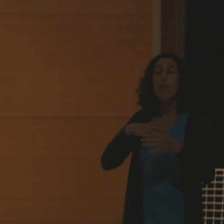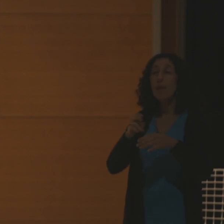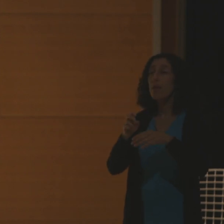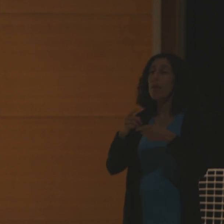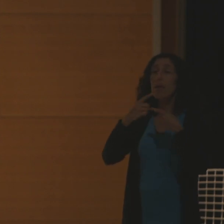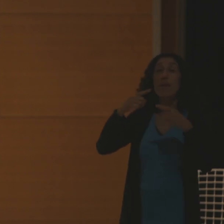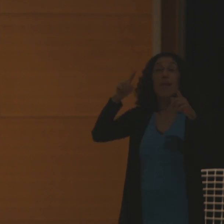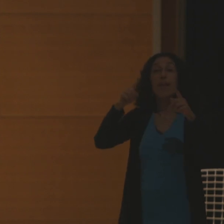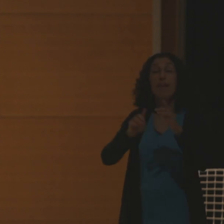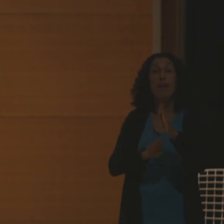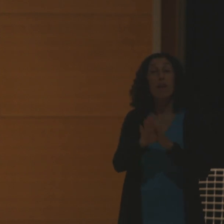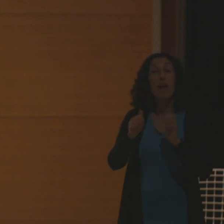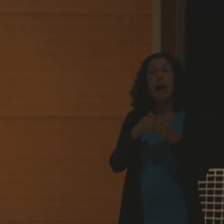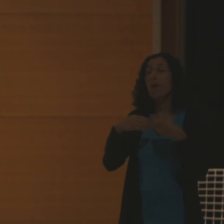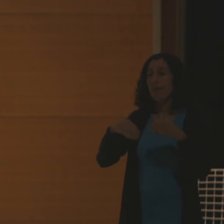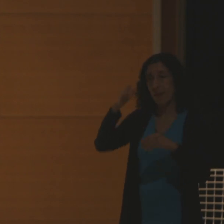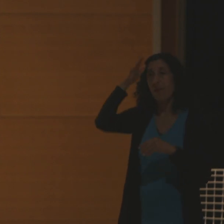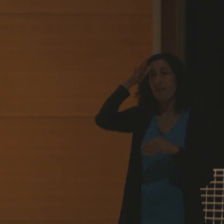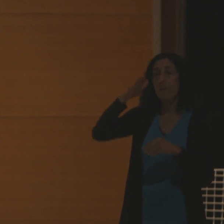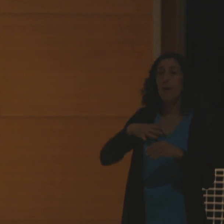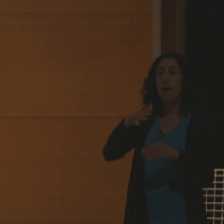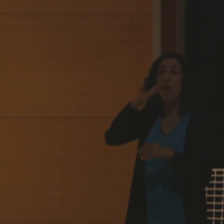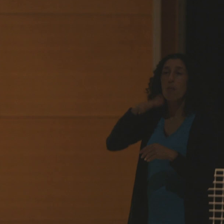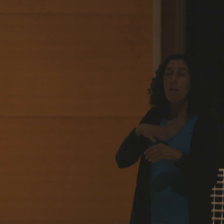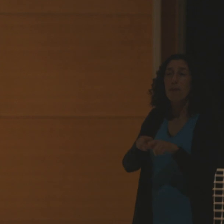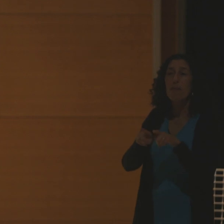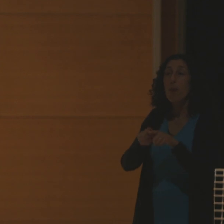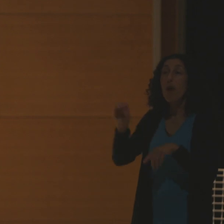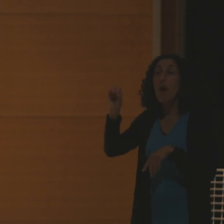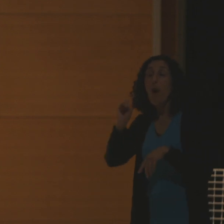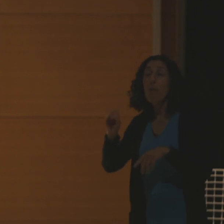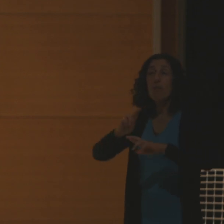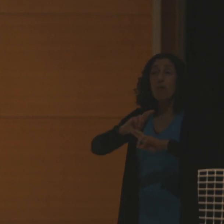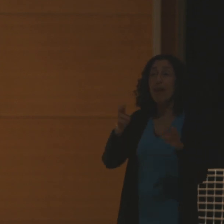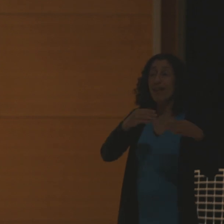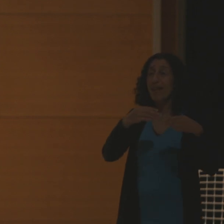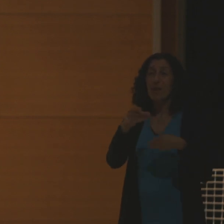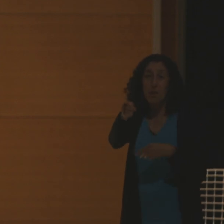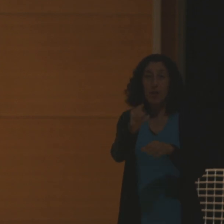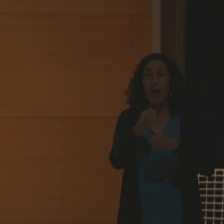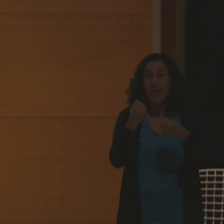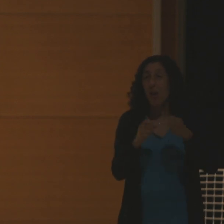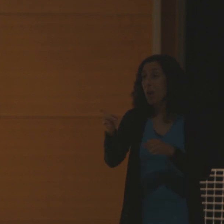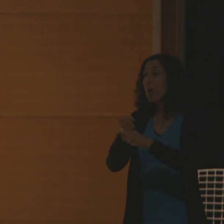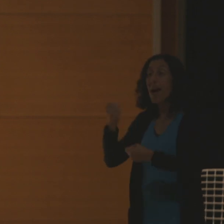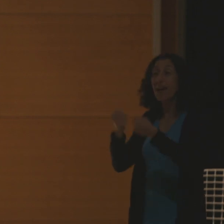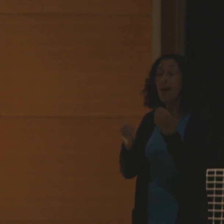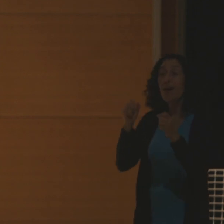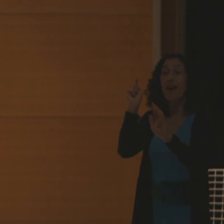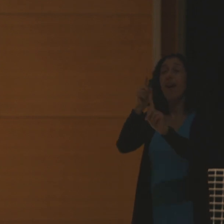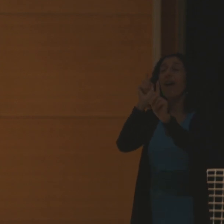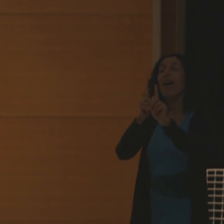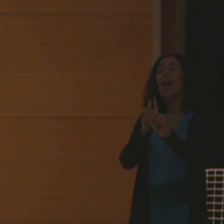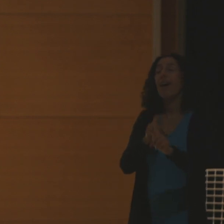was a saleswoman. Oprah, hide a BMW under your seat, Winfrey is a saleswoman. You get the point.